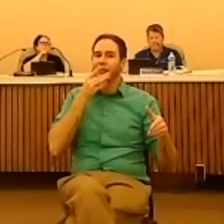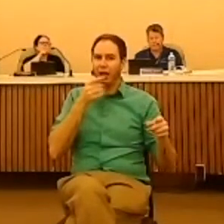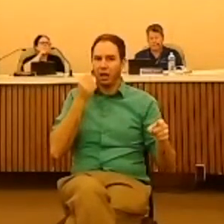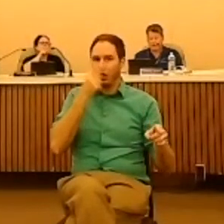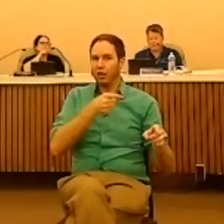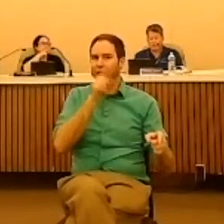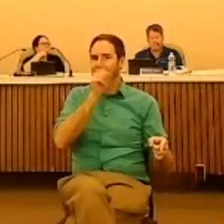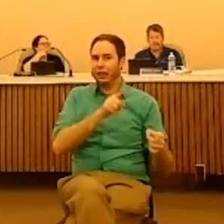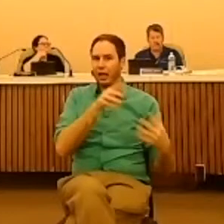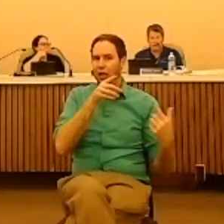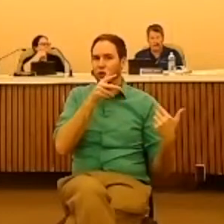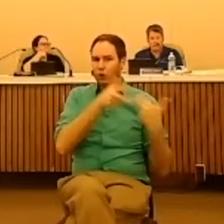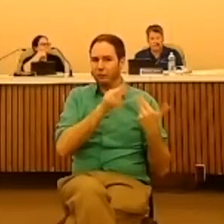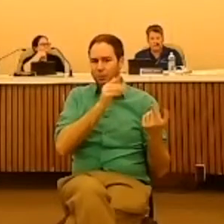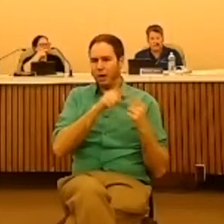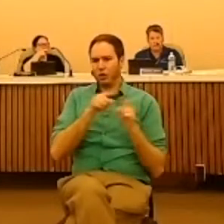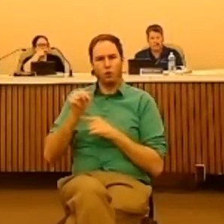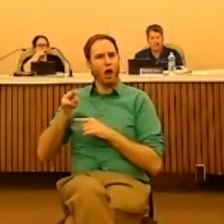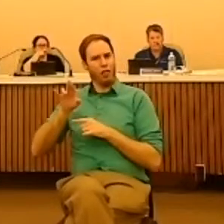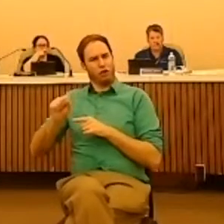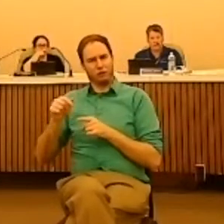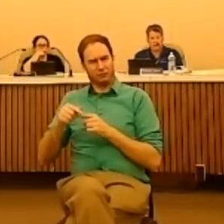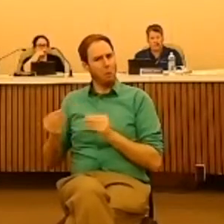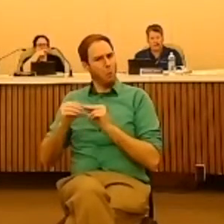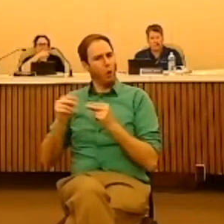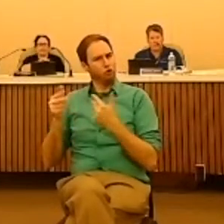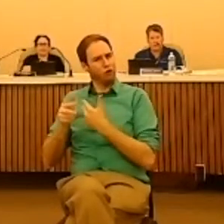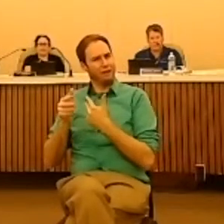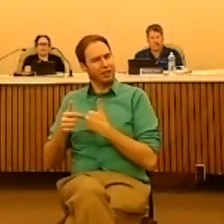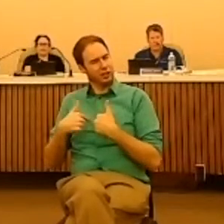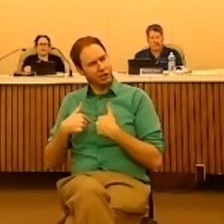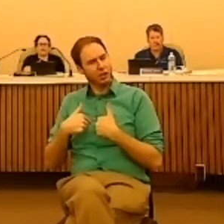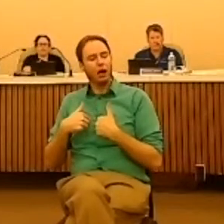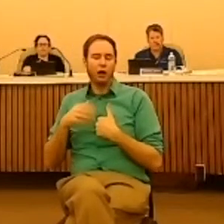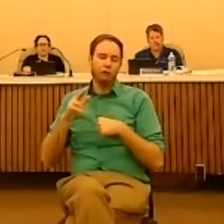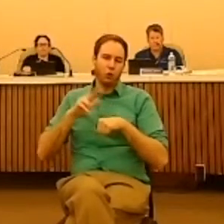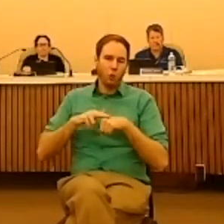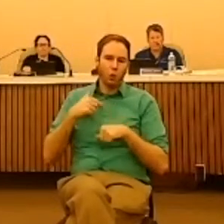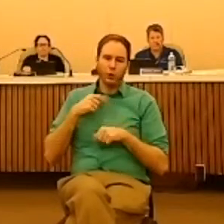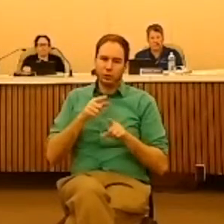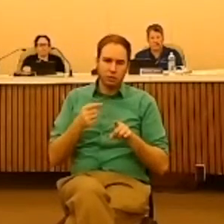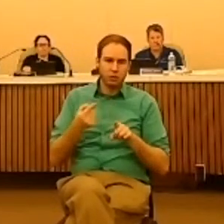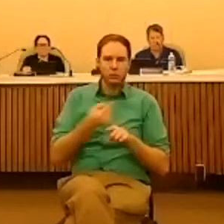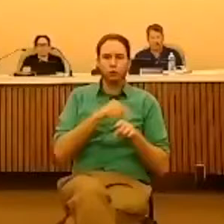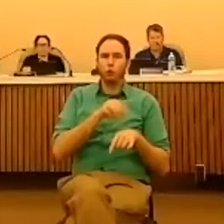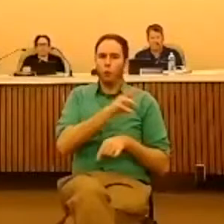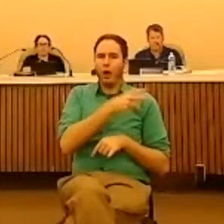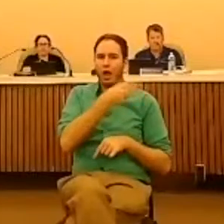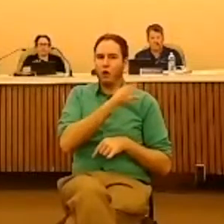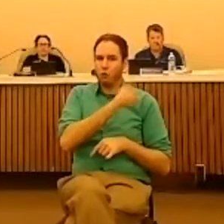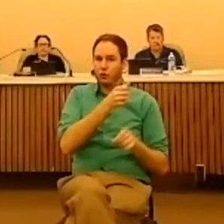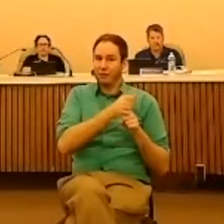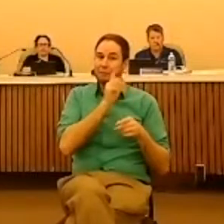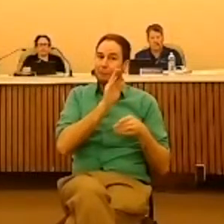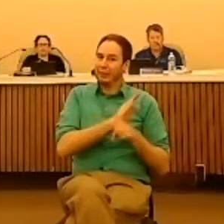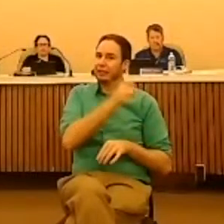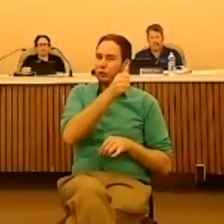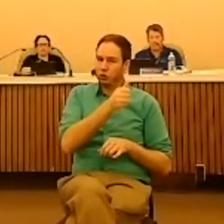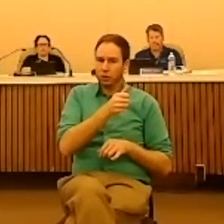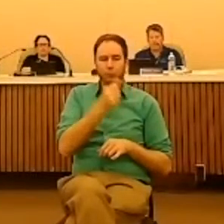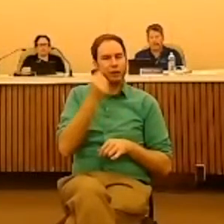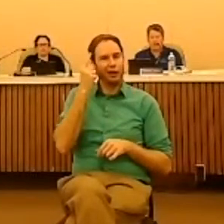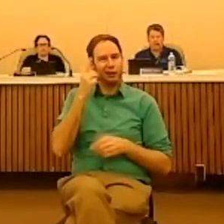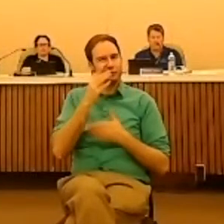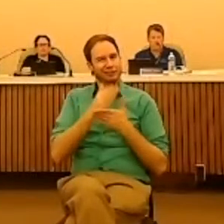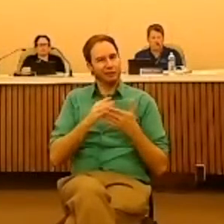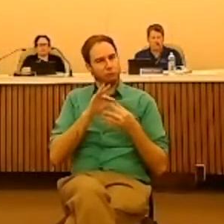there than what comes out of Authors. Right. Now granted, we're going on to West Henrietta Road, which is even busier. But some